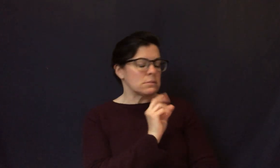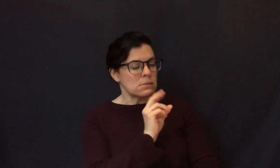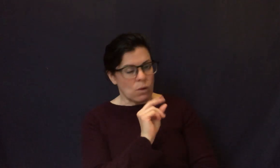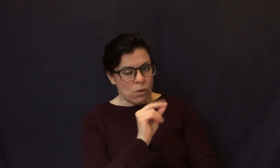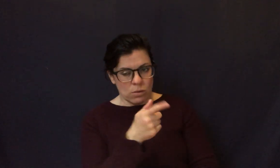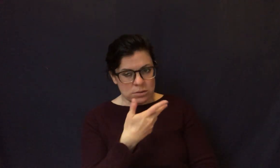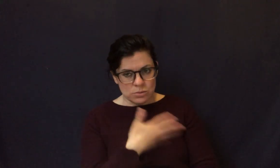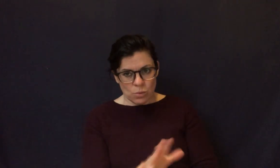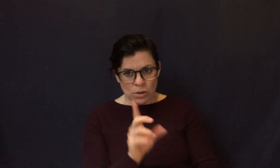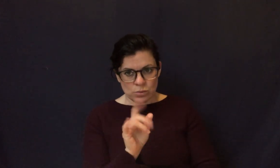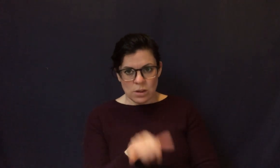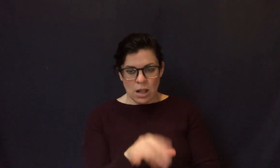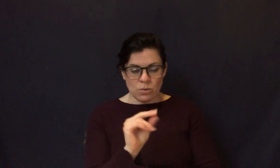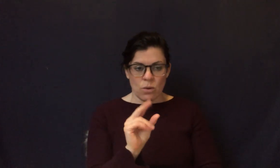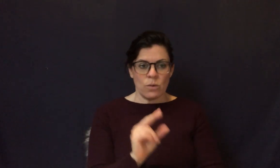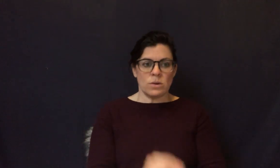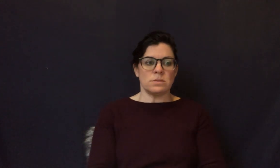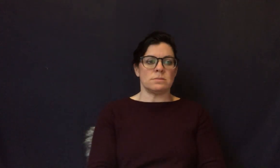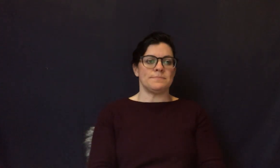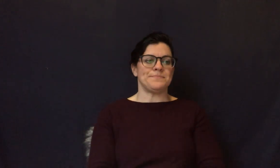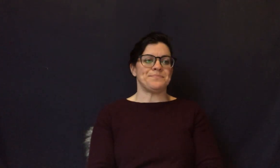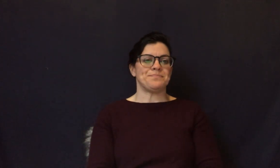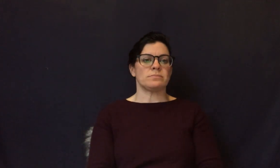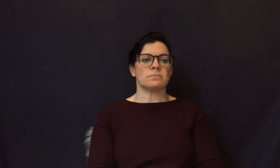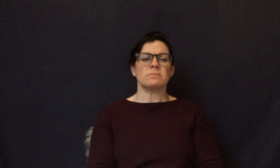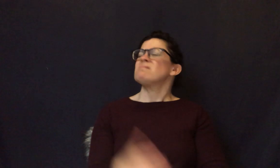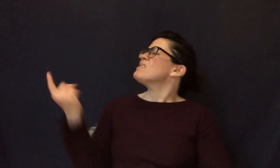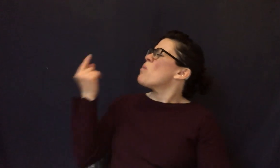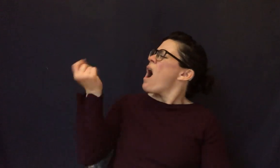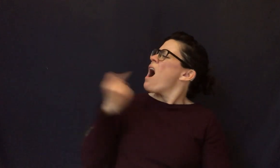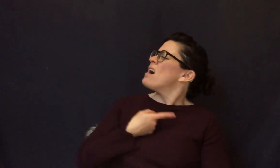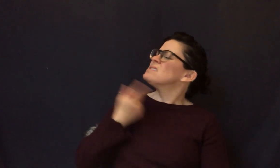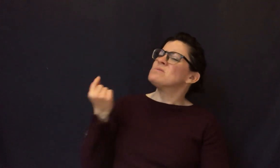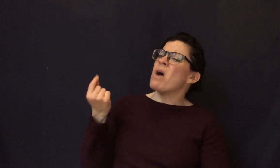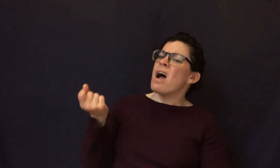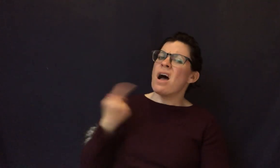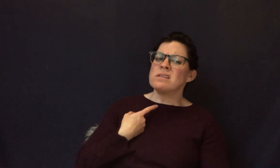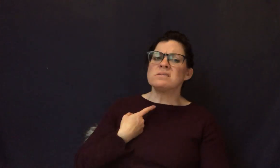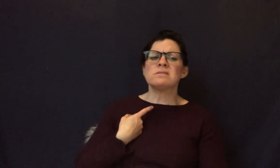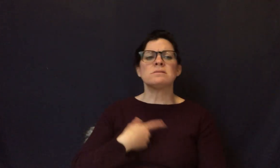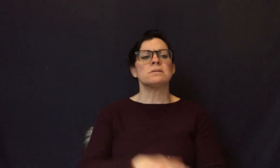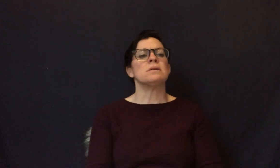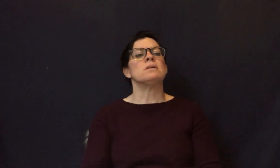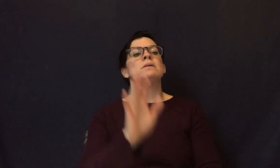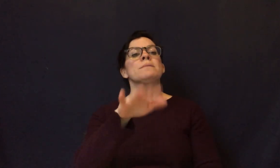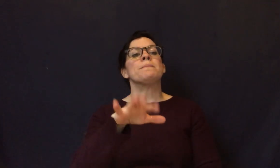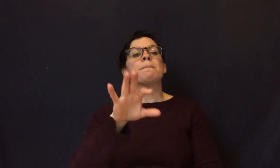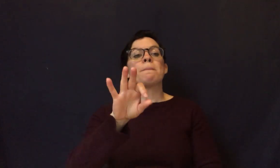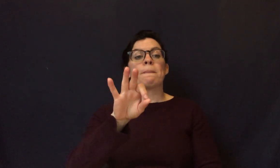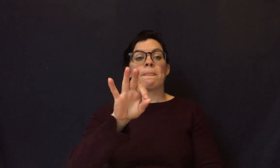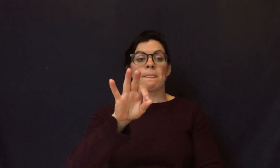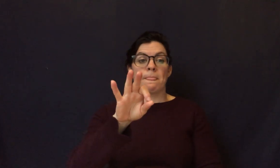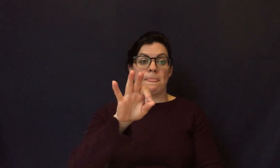What was the question? Okay. It's a frying pan. What's another way of putting out the fire? You could put